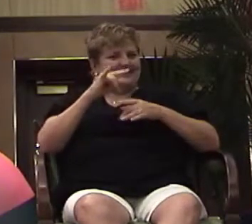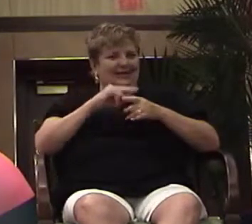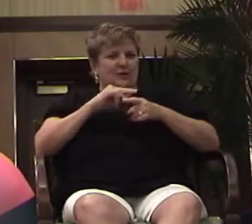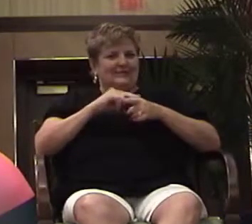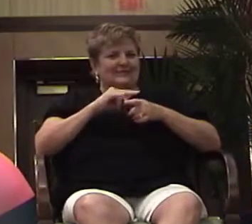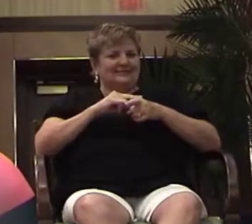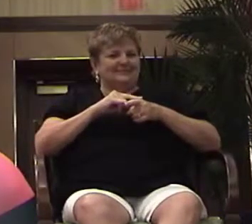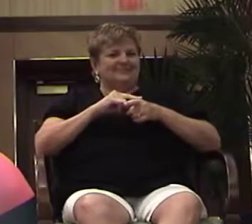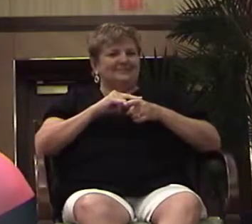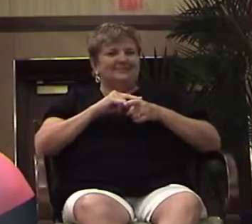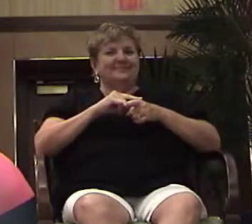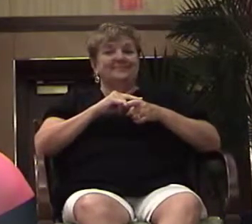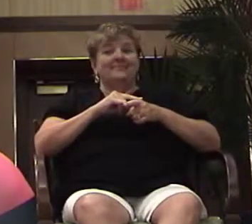Well,